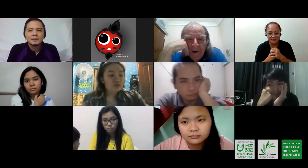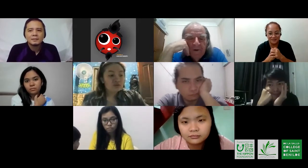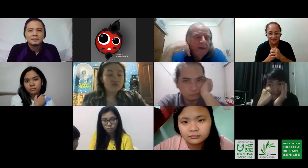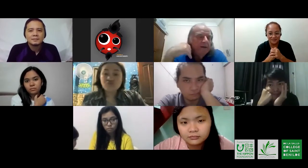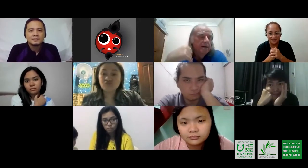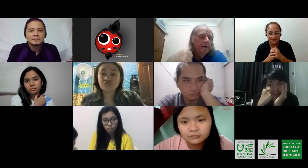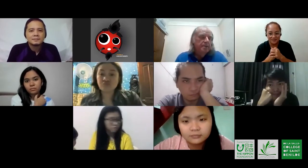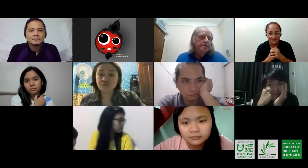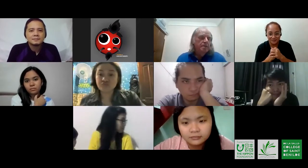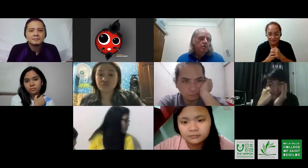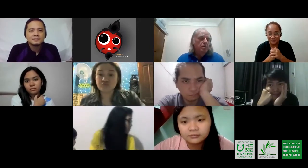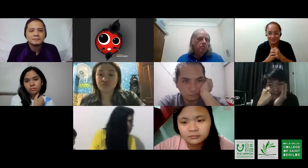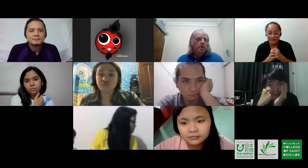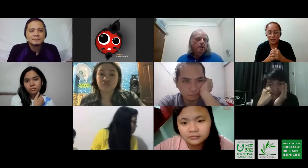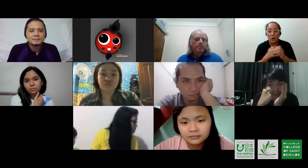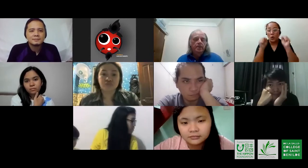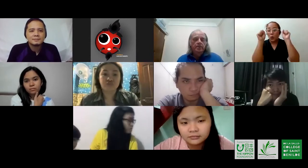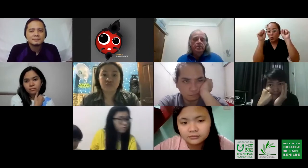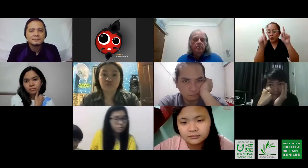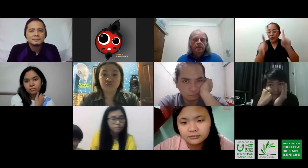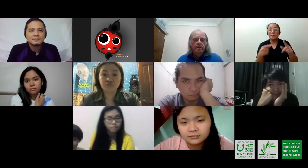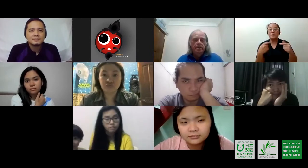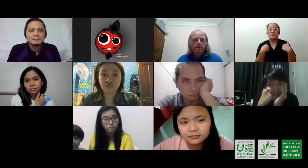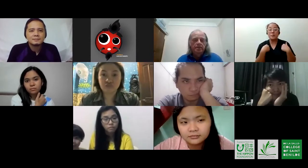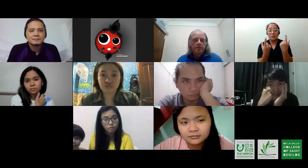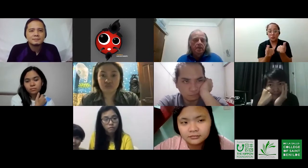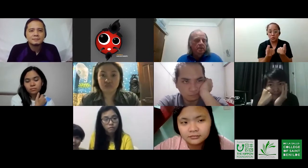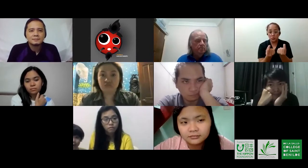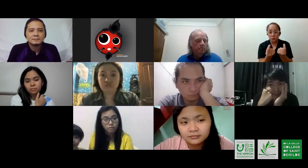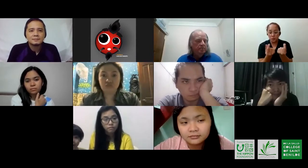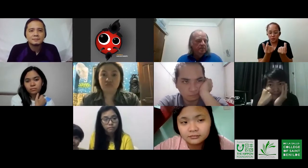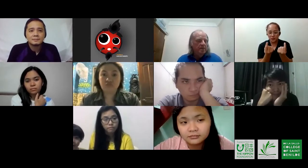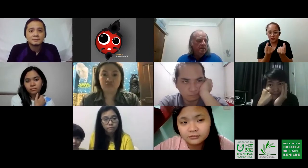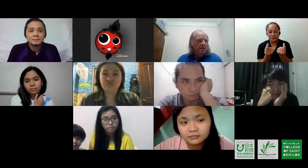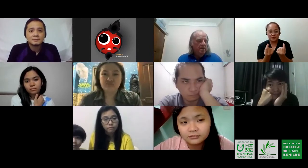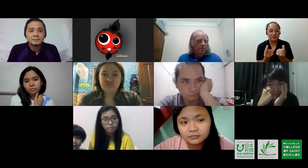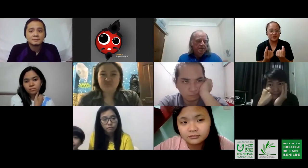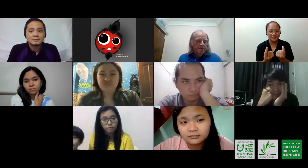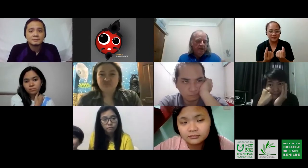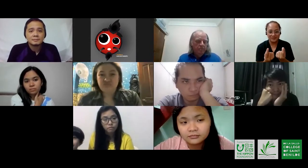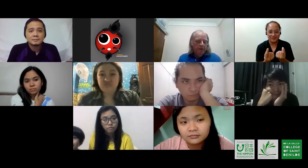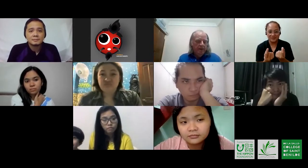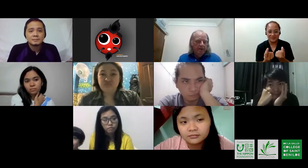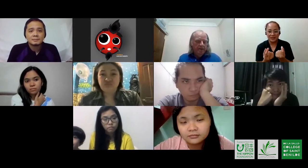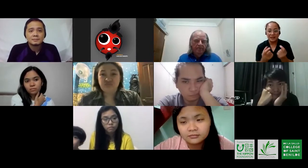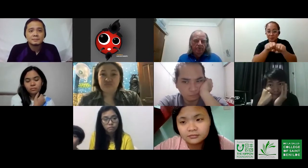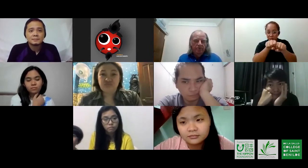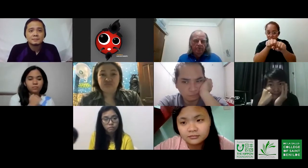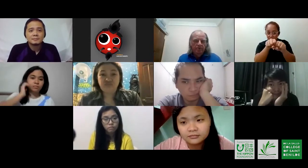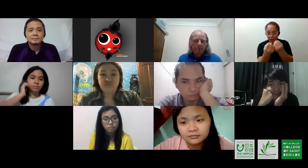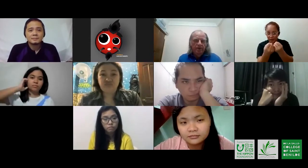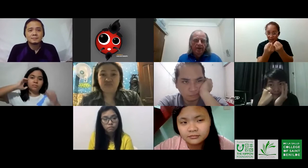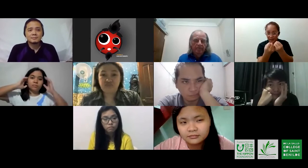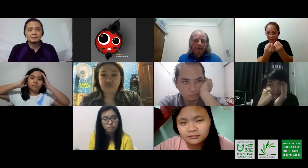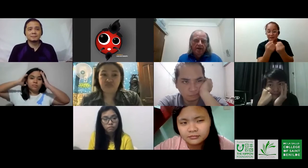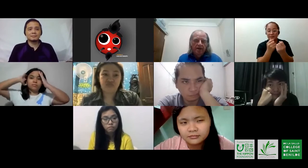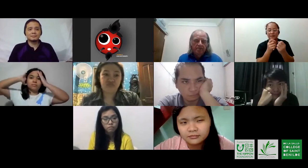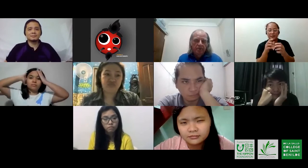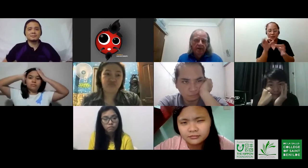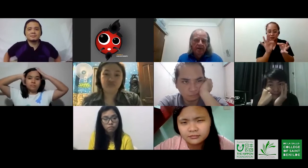Okay, so what I'm going to do is let's take a break, give the interpreter a break, give your eyes a break.